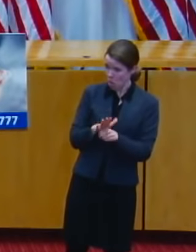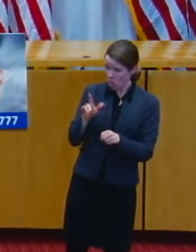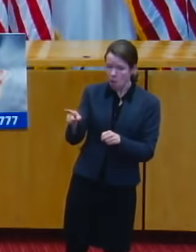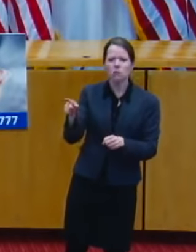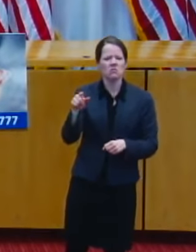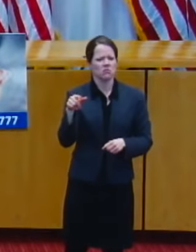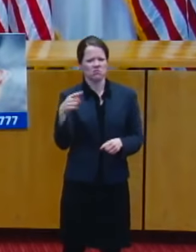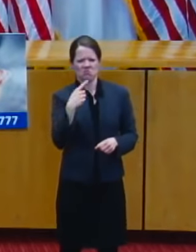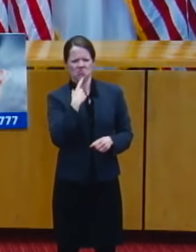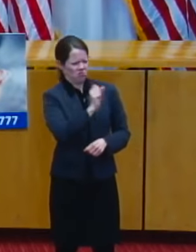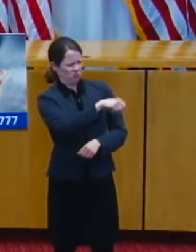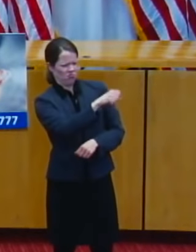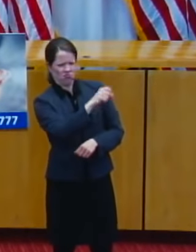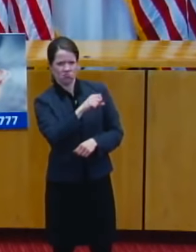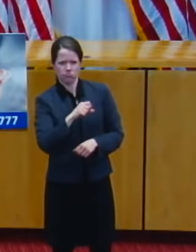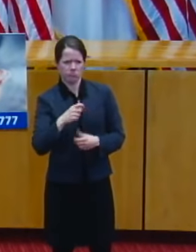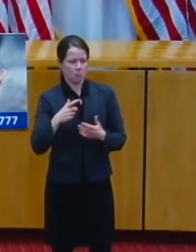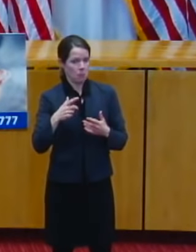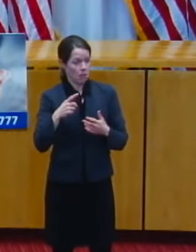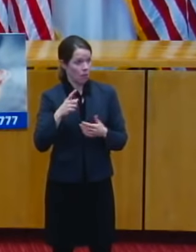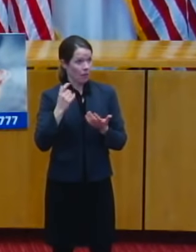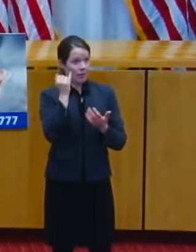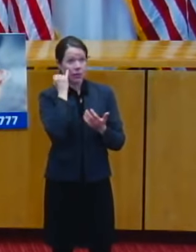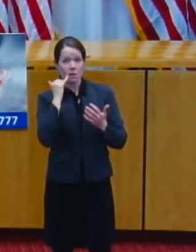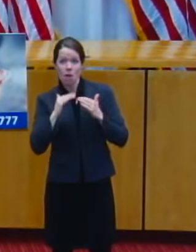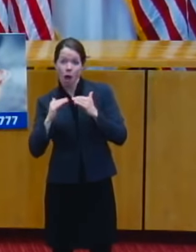to our ability to collect data.